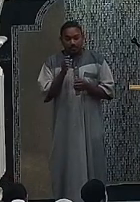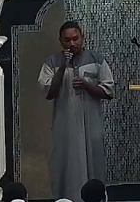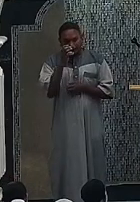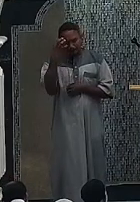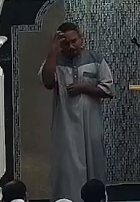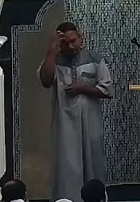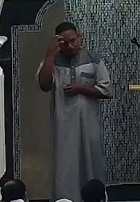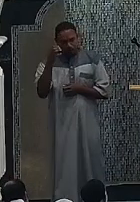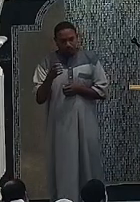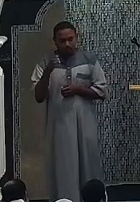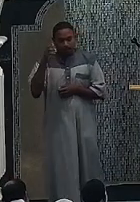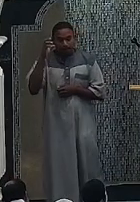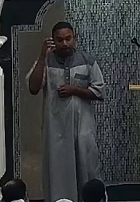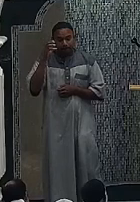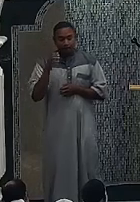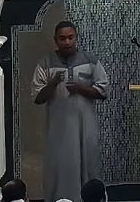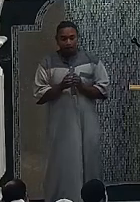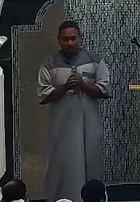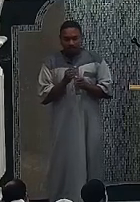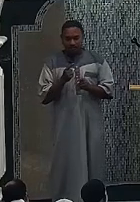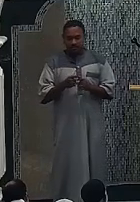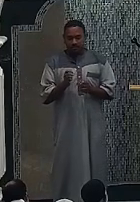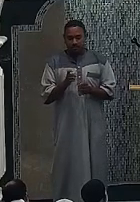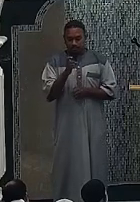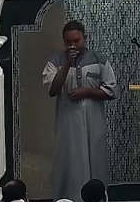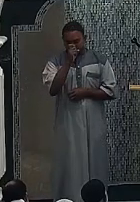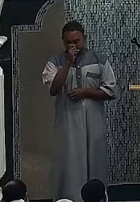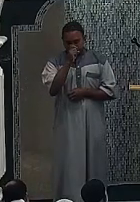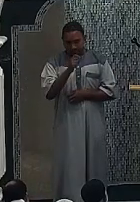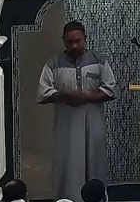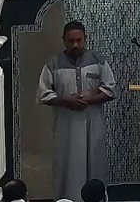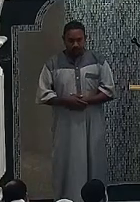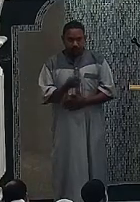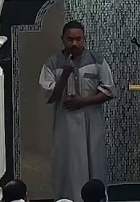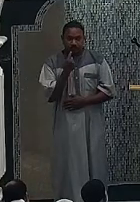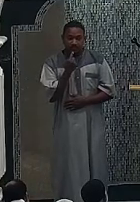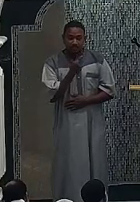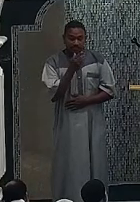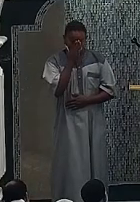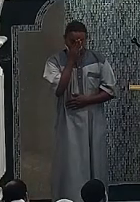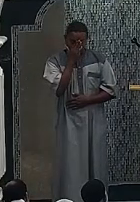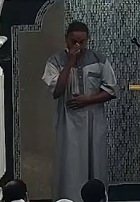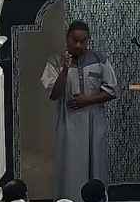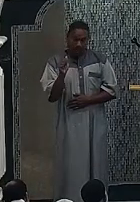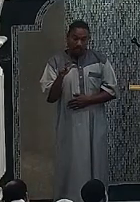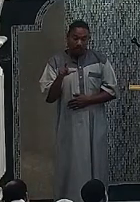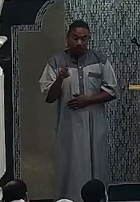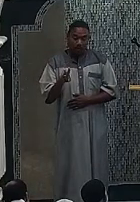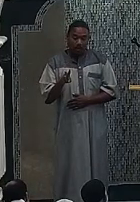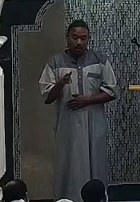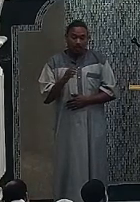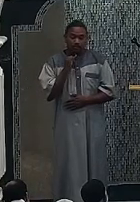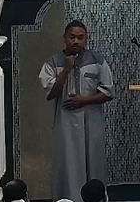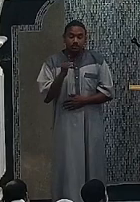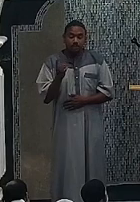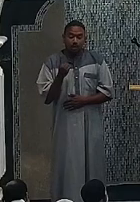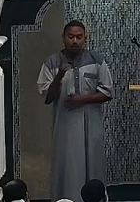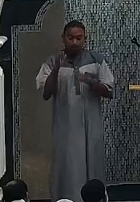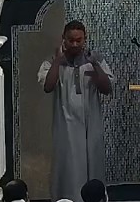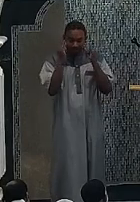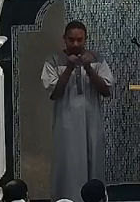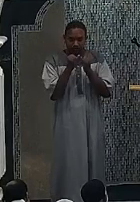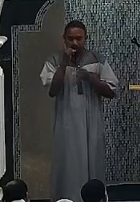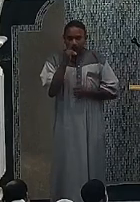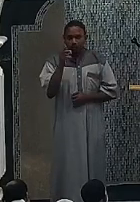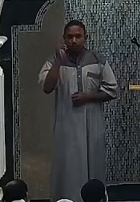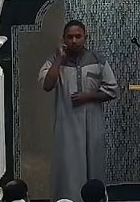the Southern Hemisphere. I'm talking about South Africa. Sorry, not the Southern Hemisphere, in South Africa. And we don't know